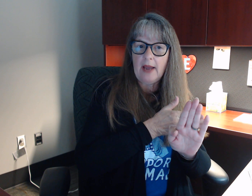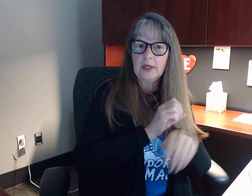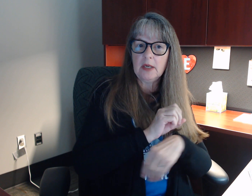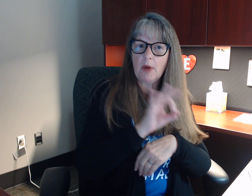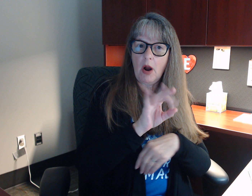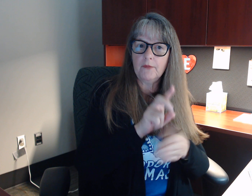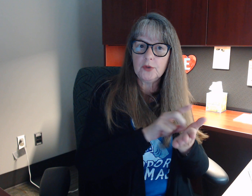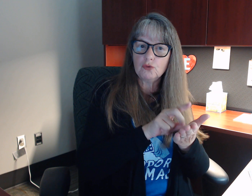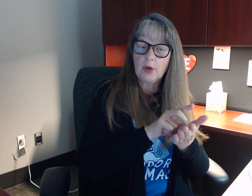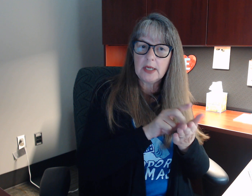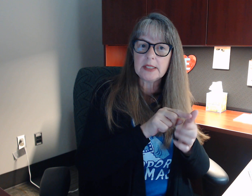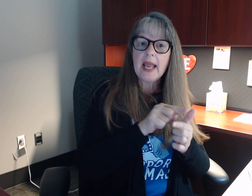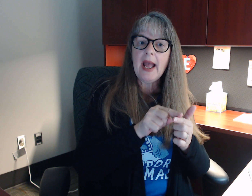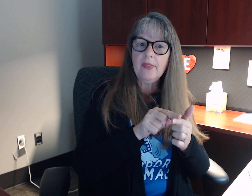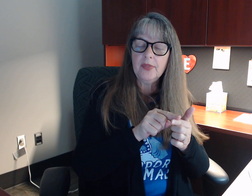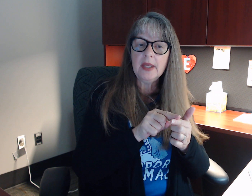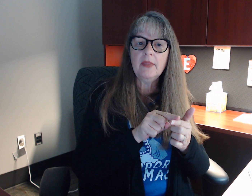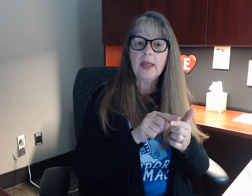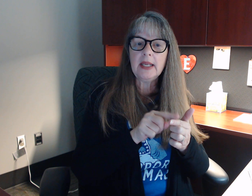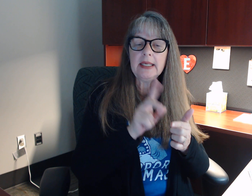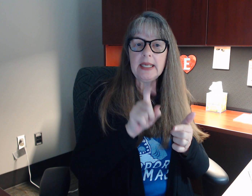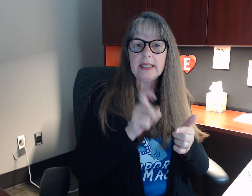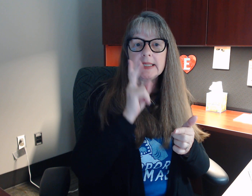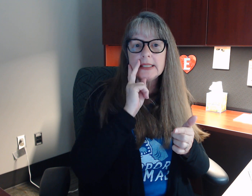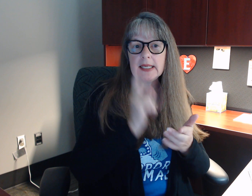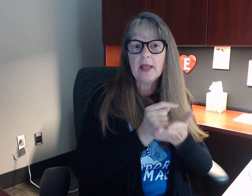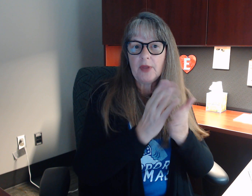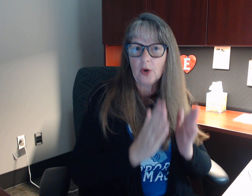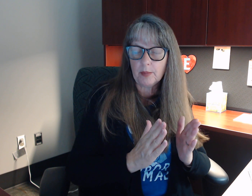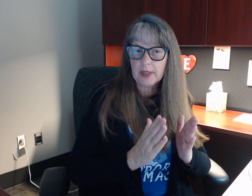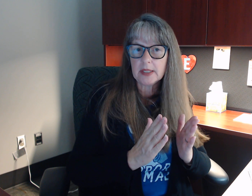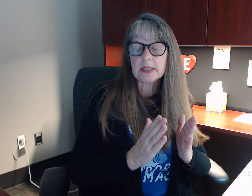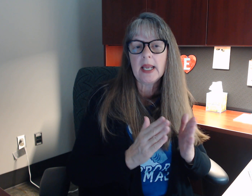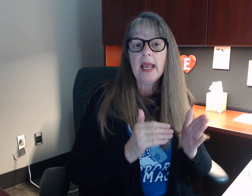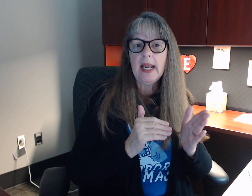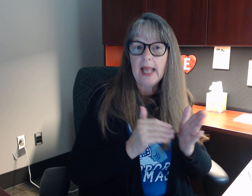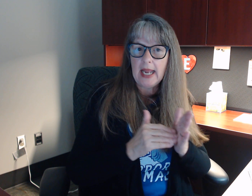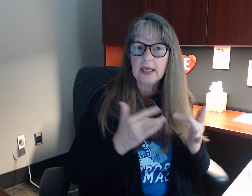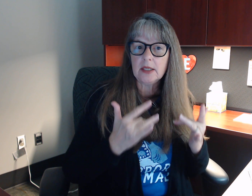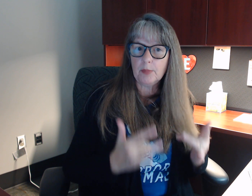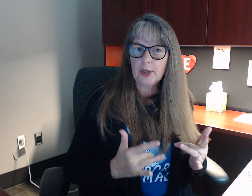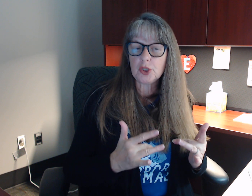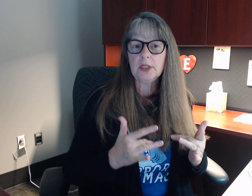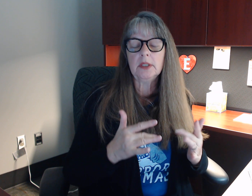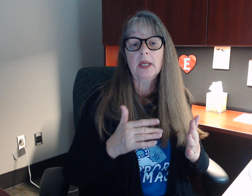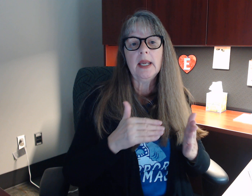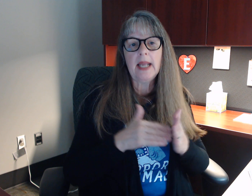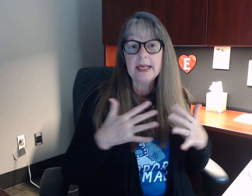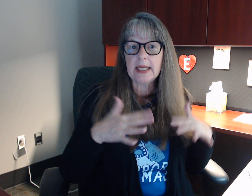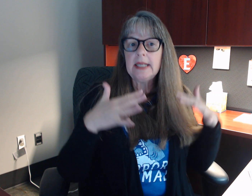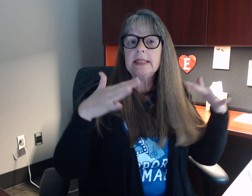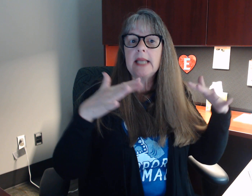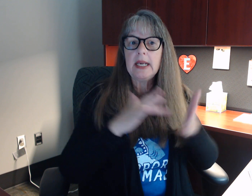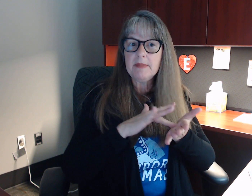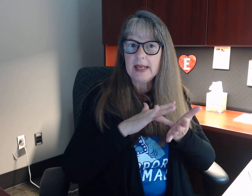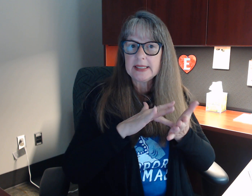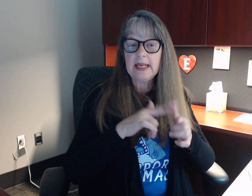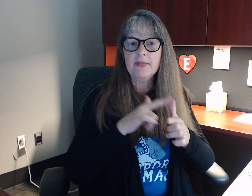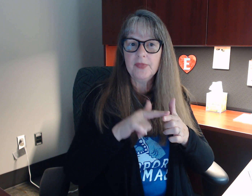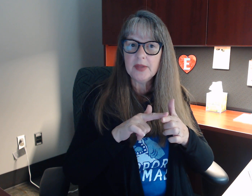get them off the drugs, and then they needed to see a therapist and antidepressant and anti-anxiety medicine, and then they